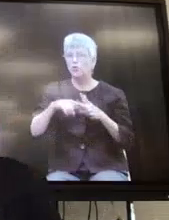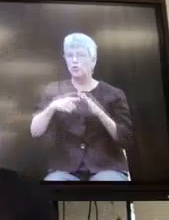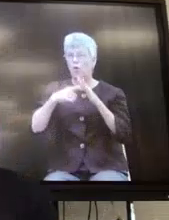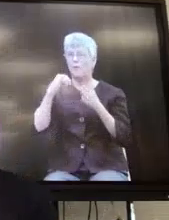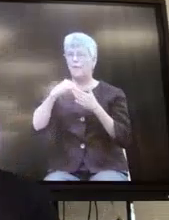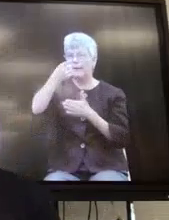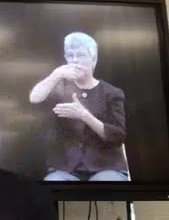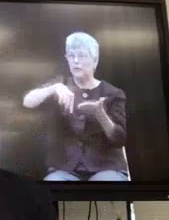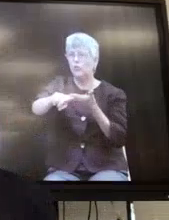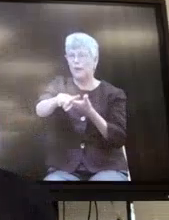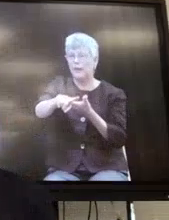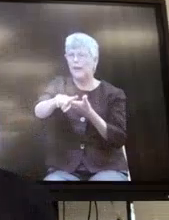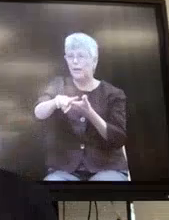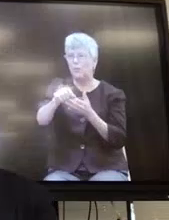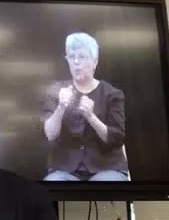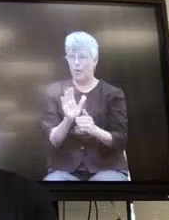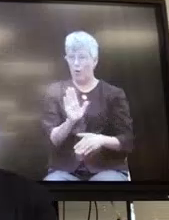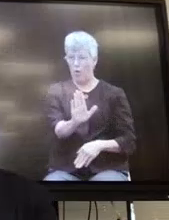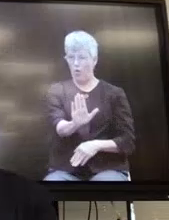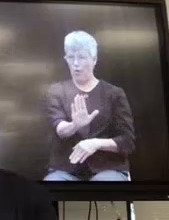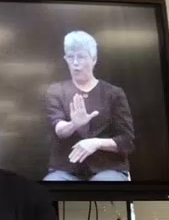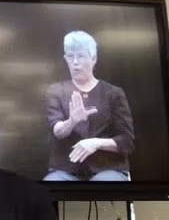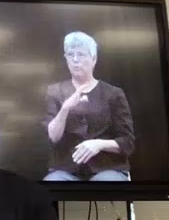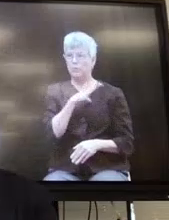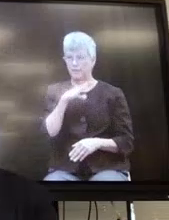So look at that.